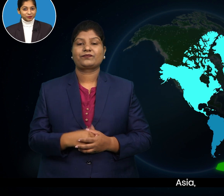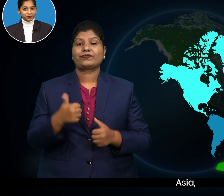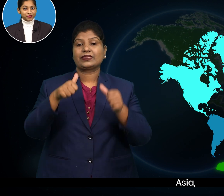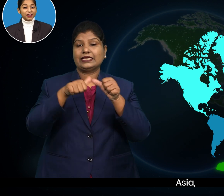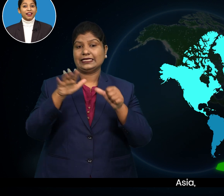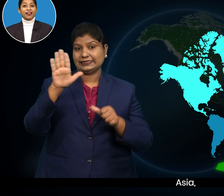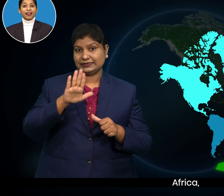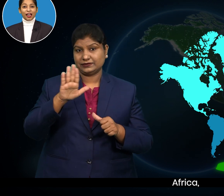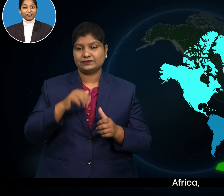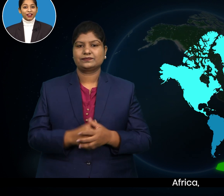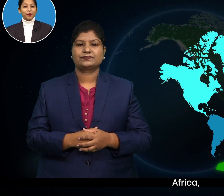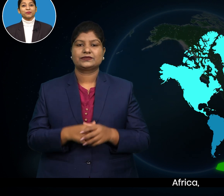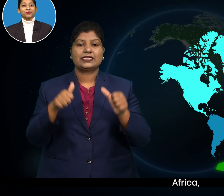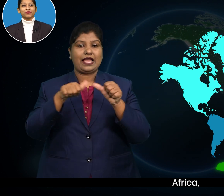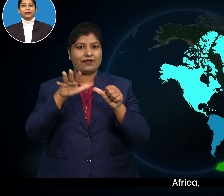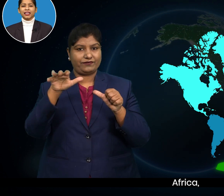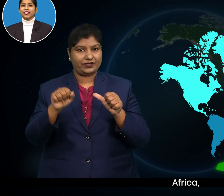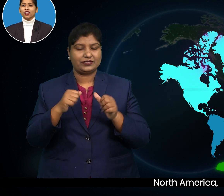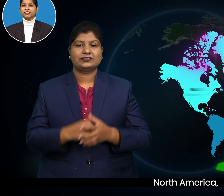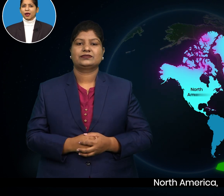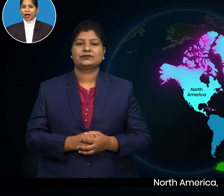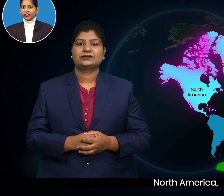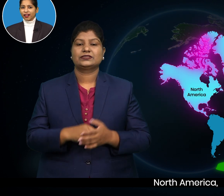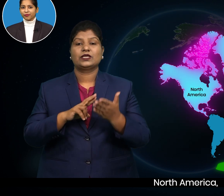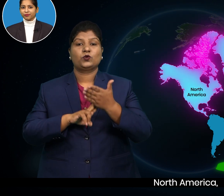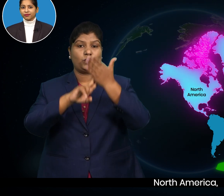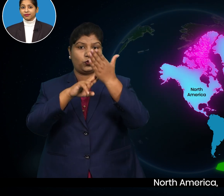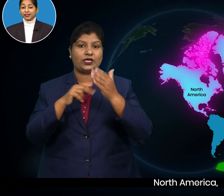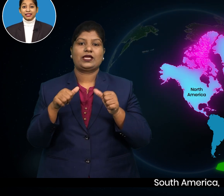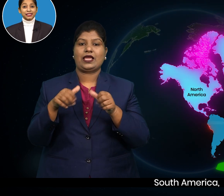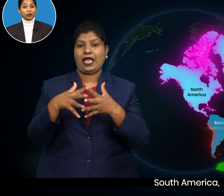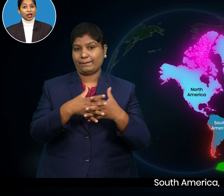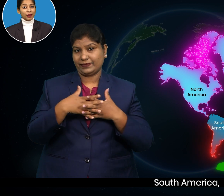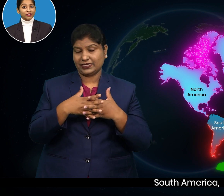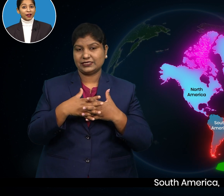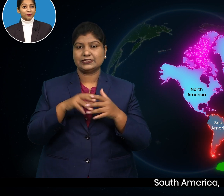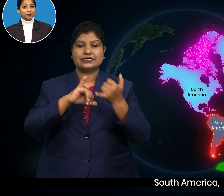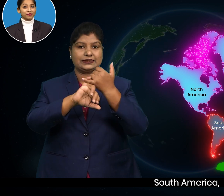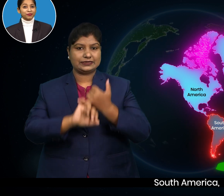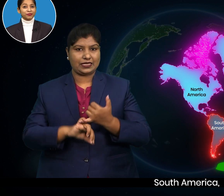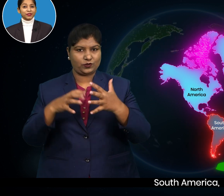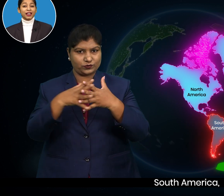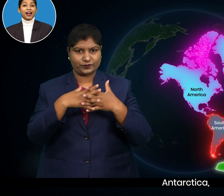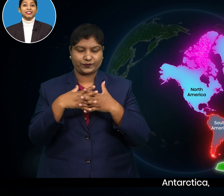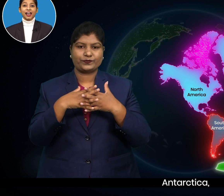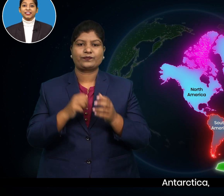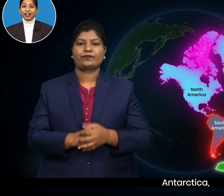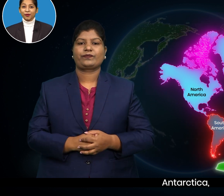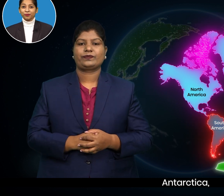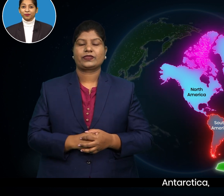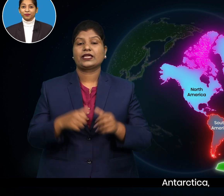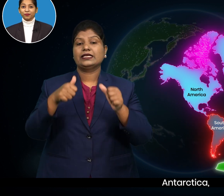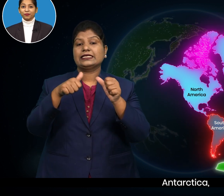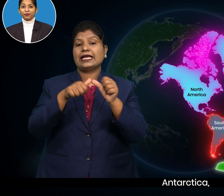Asia, Africa, North America, South America,